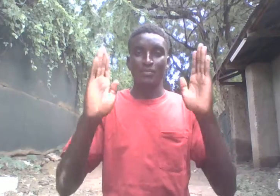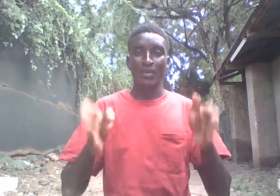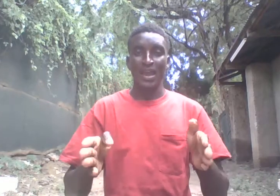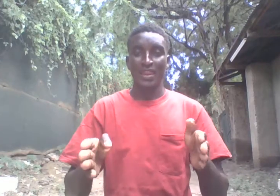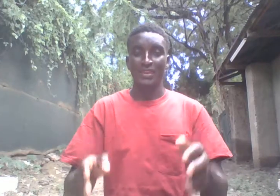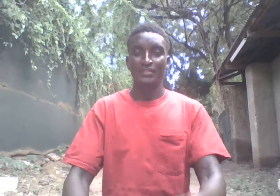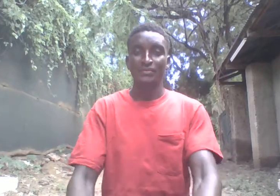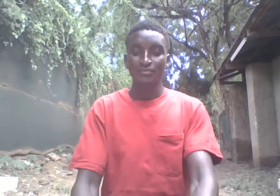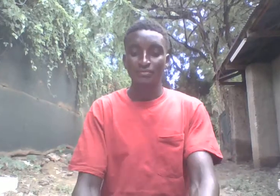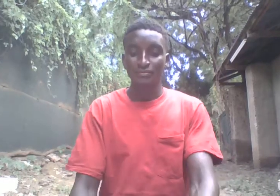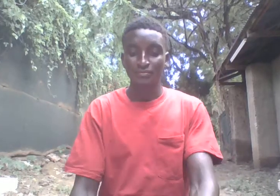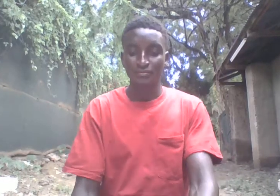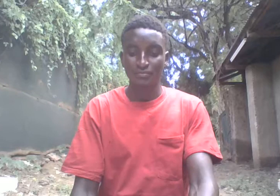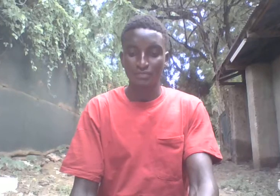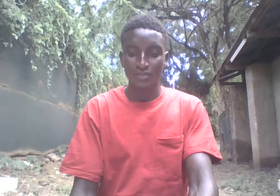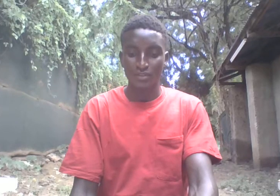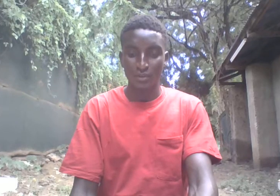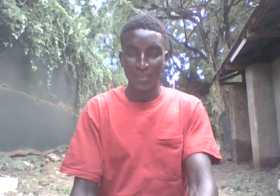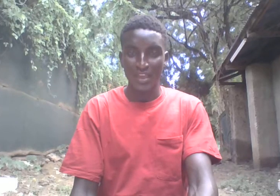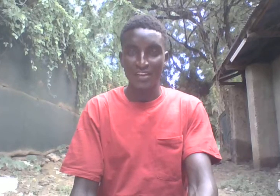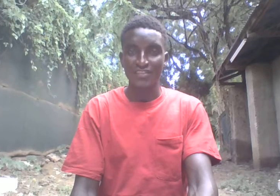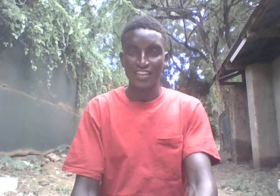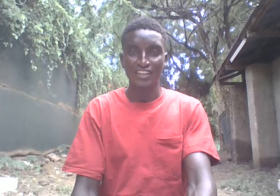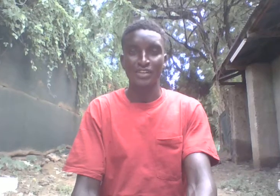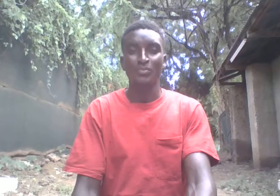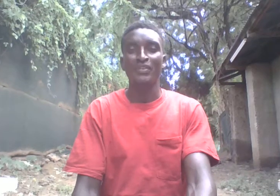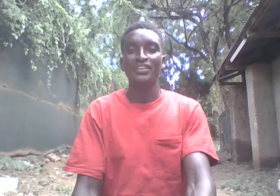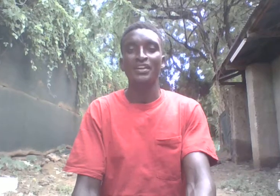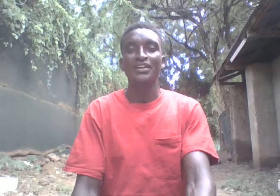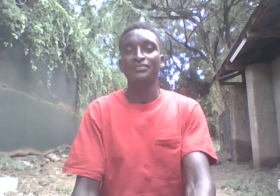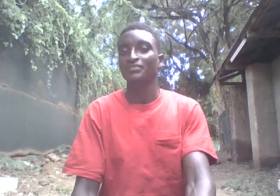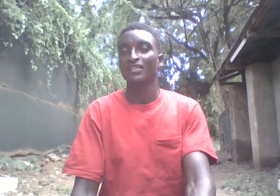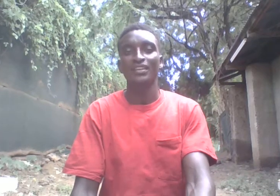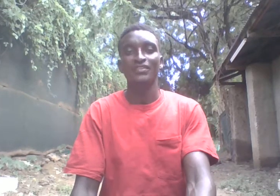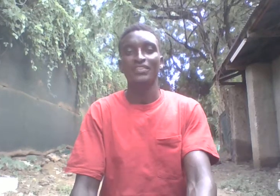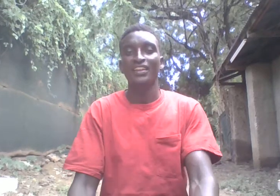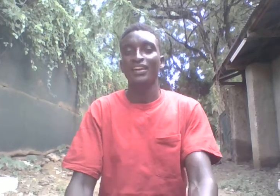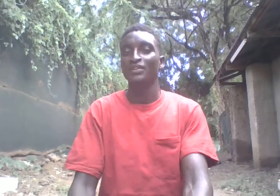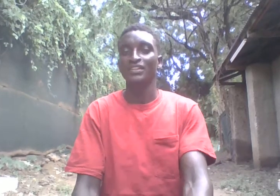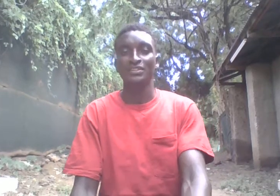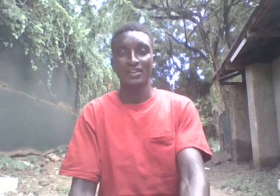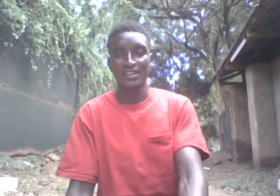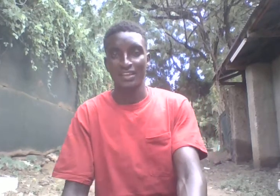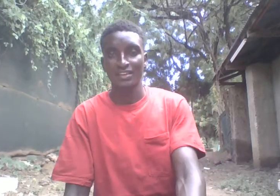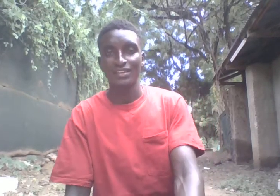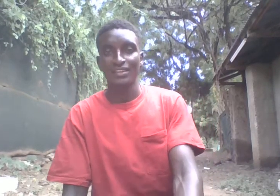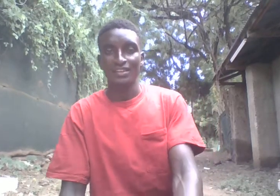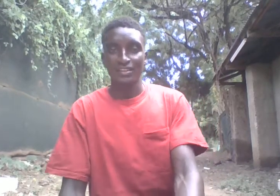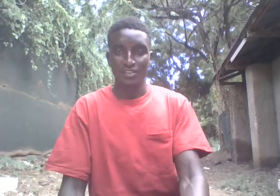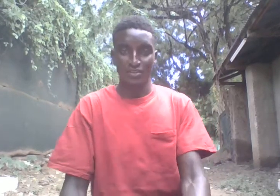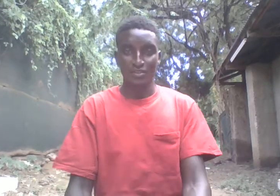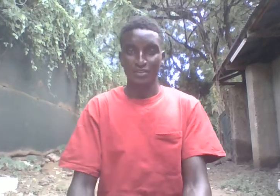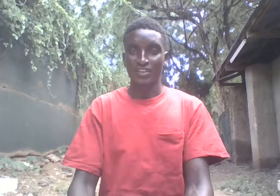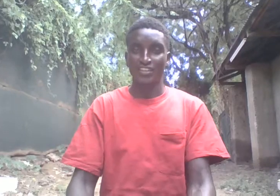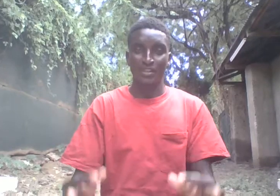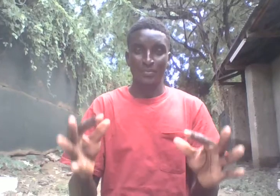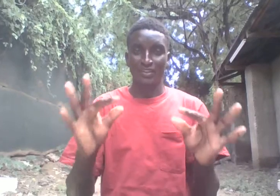businessman. So we have interpreter of any language or rather. So interpreter